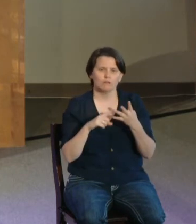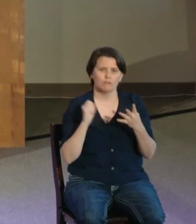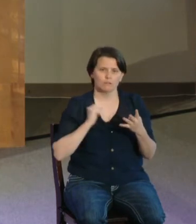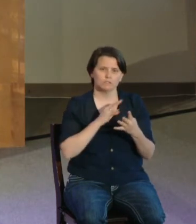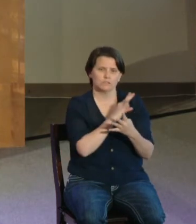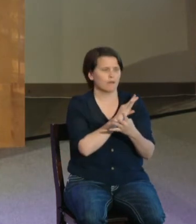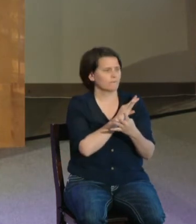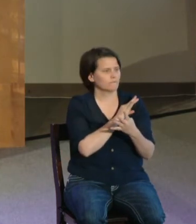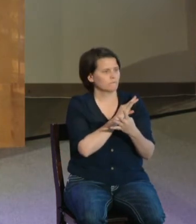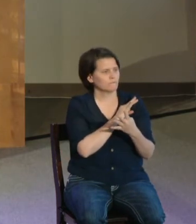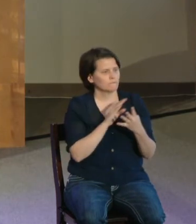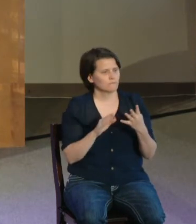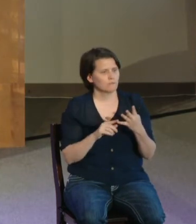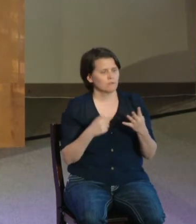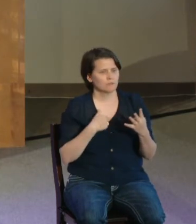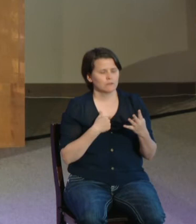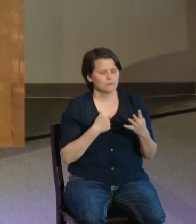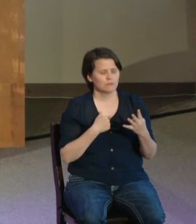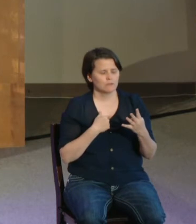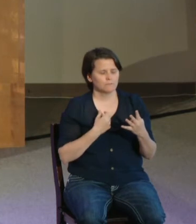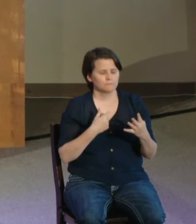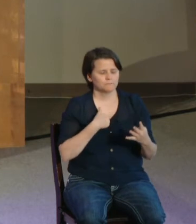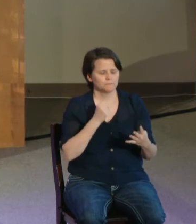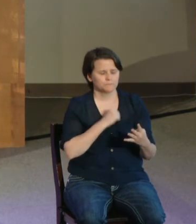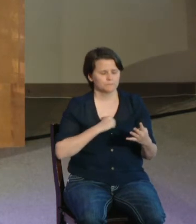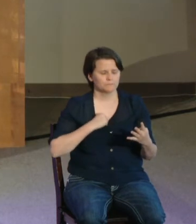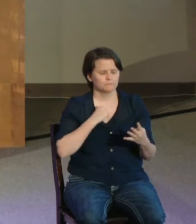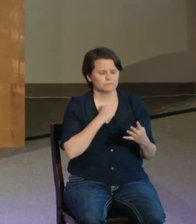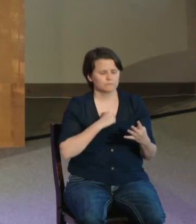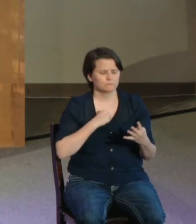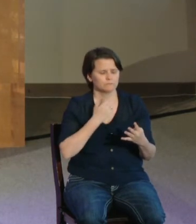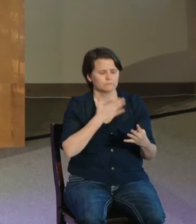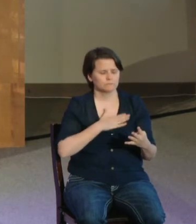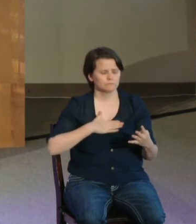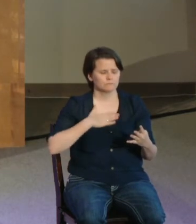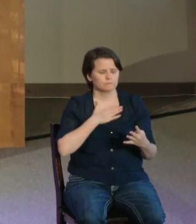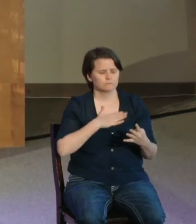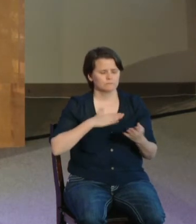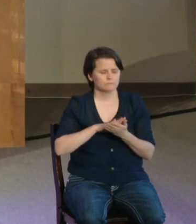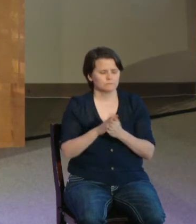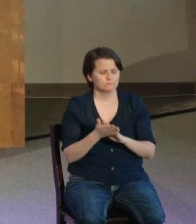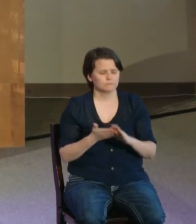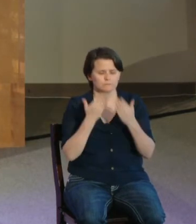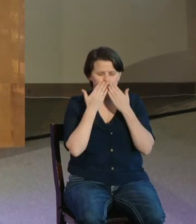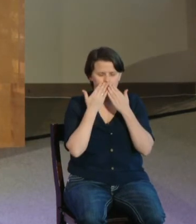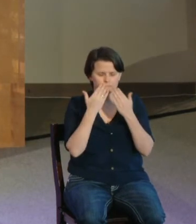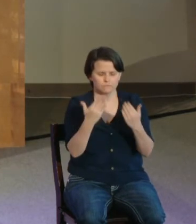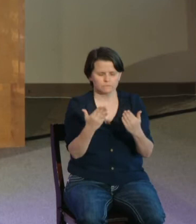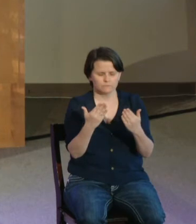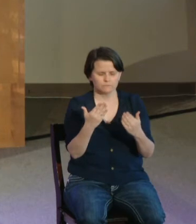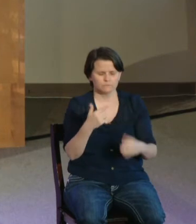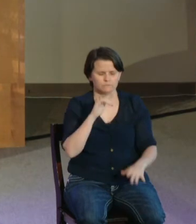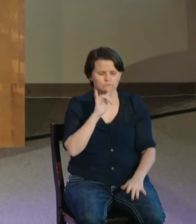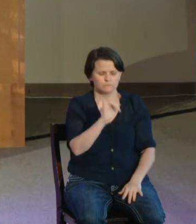forgiveness. I'm sorry. Please forgive me. Thank you. I